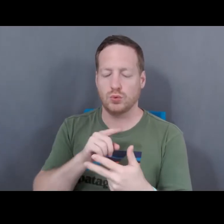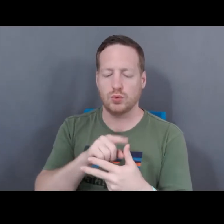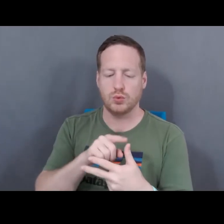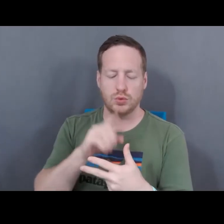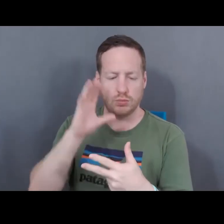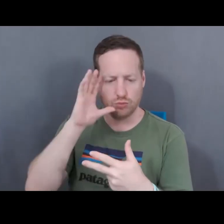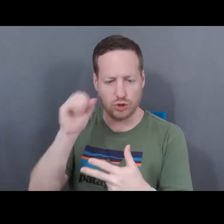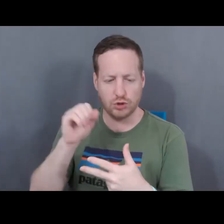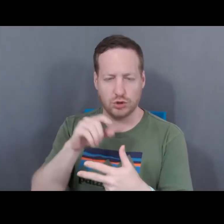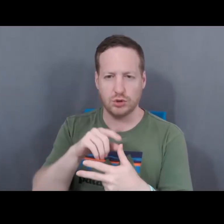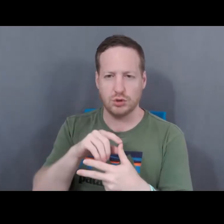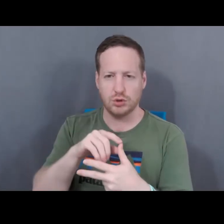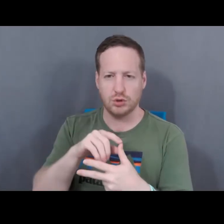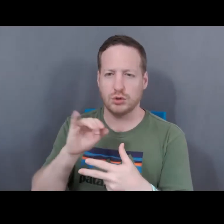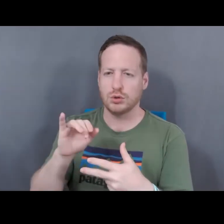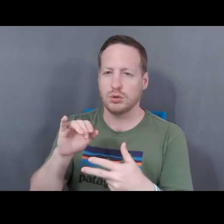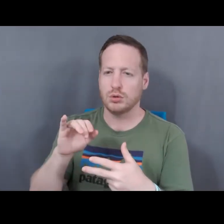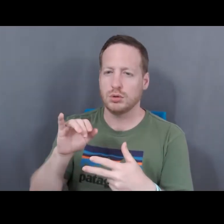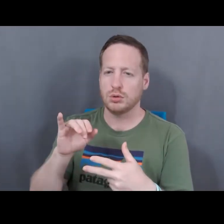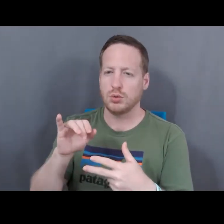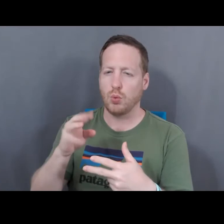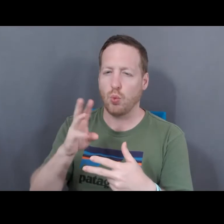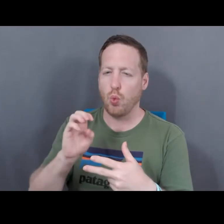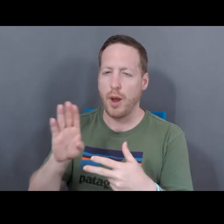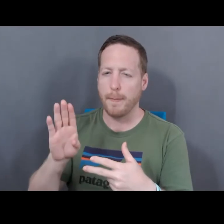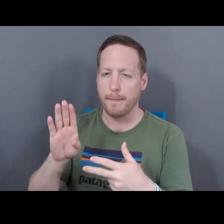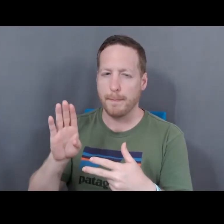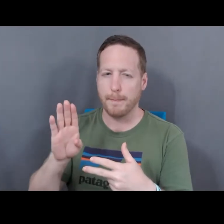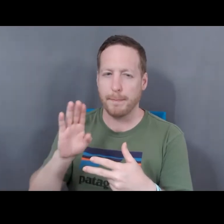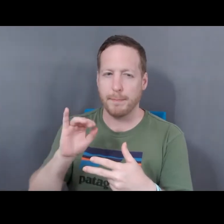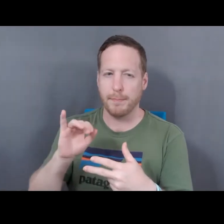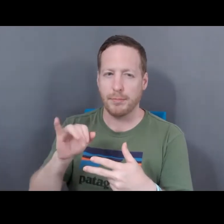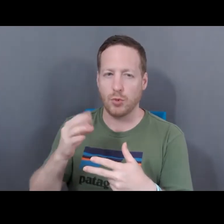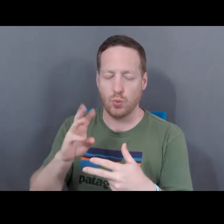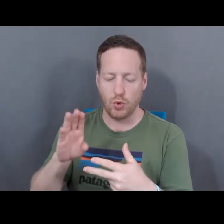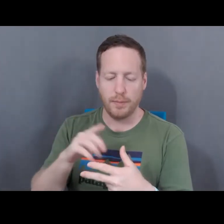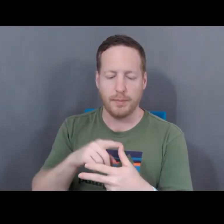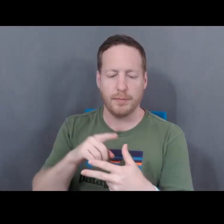most recent history, the president of the board, Jonathan Webb, Dr. Jonathan